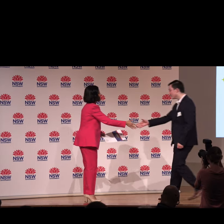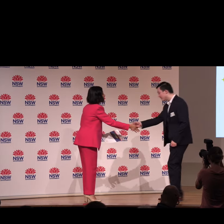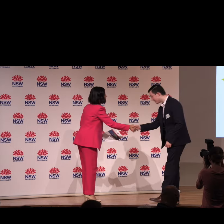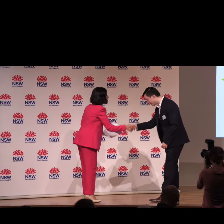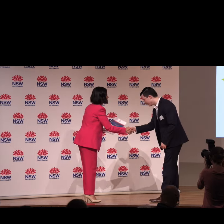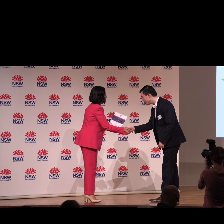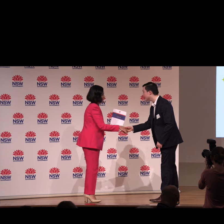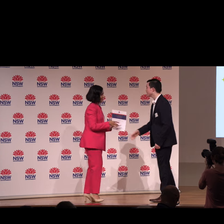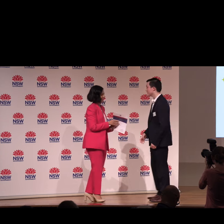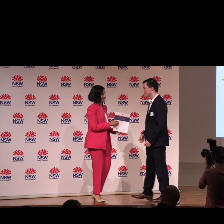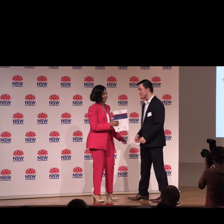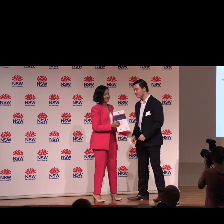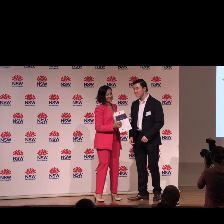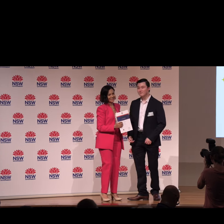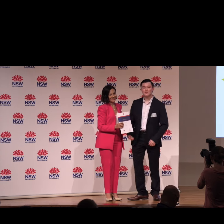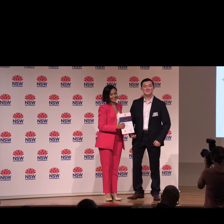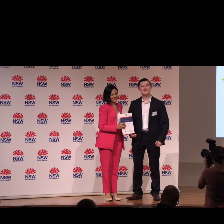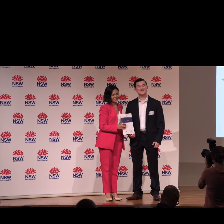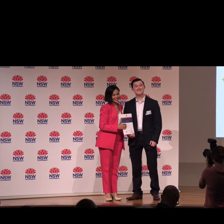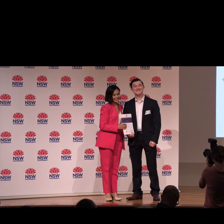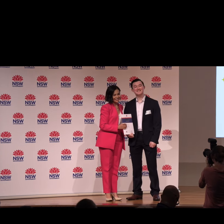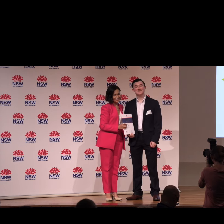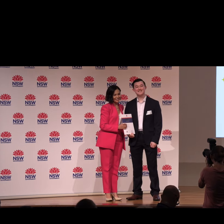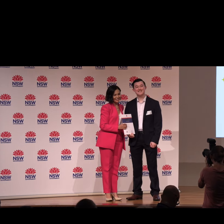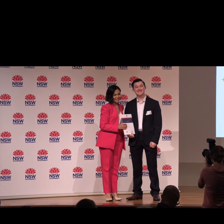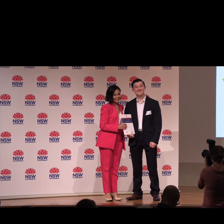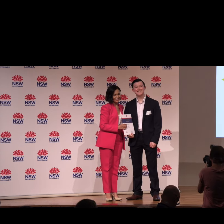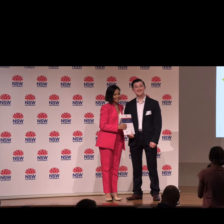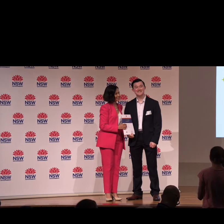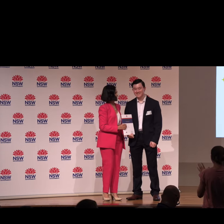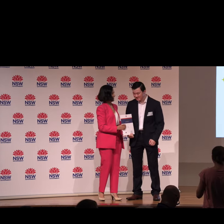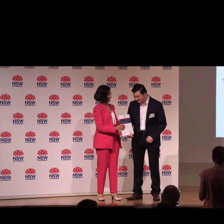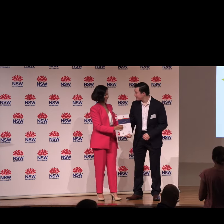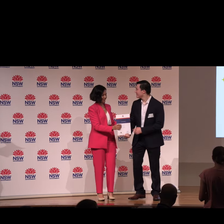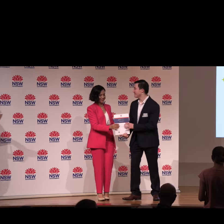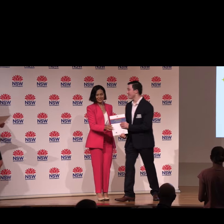Also equal first in biology, Tala Raza, Amity College.